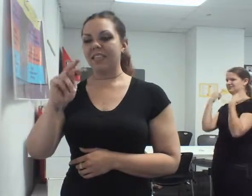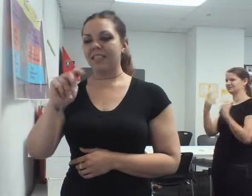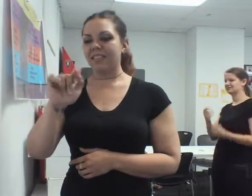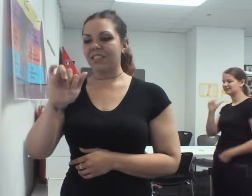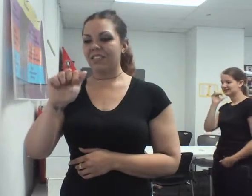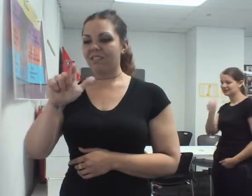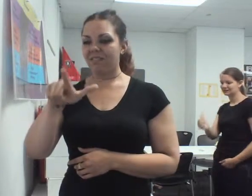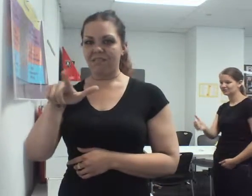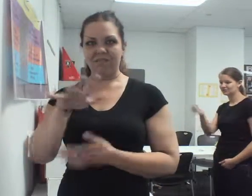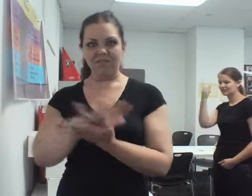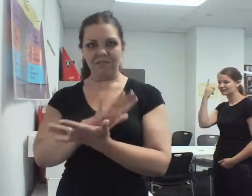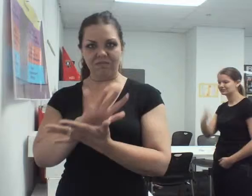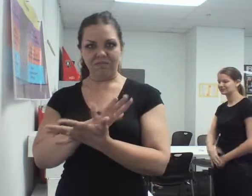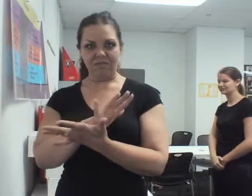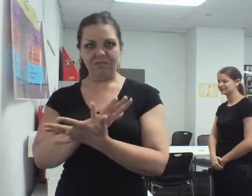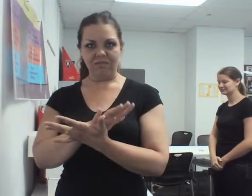So in ASL,